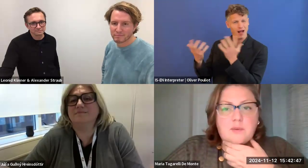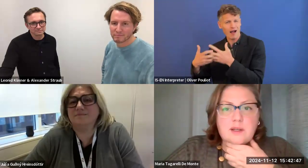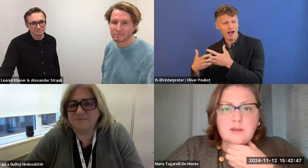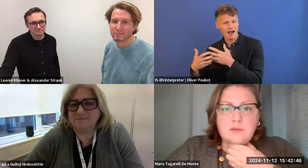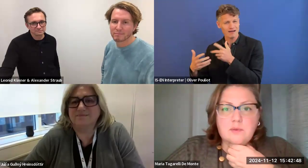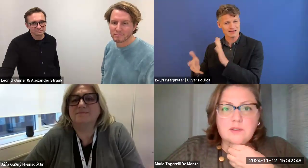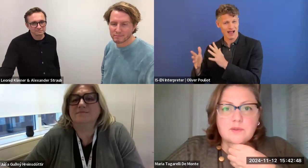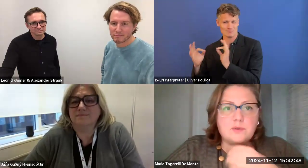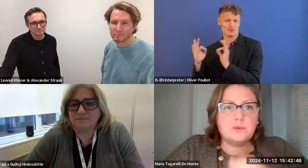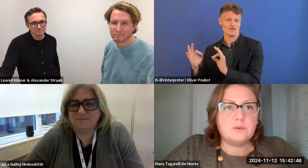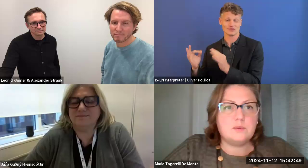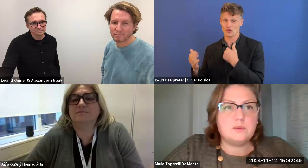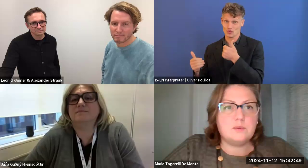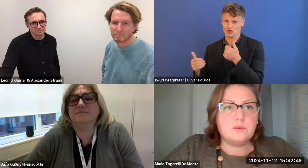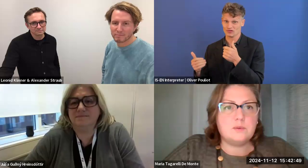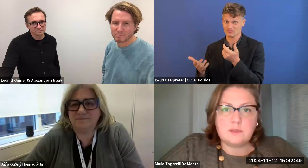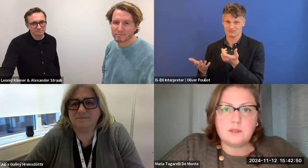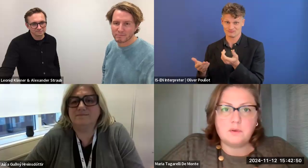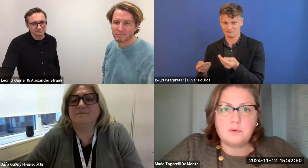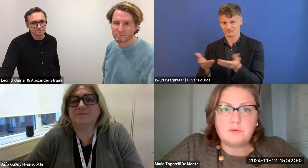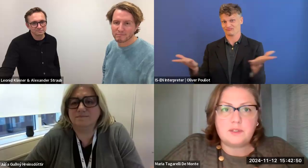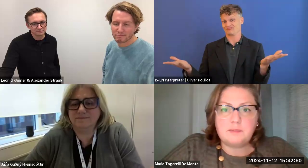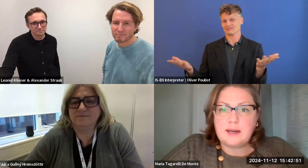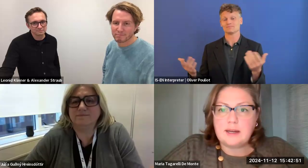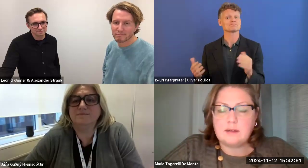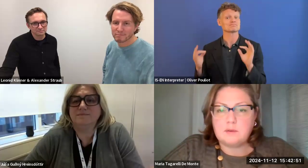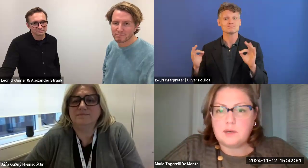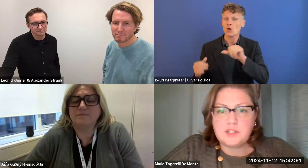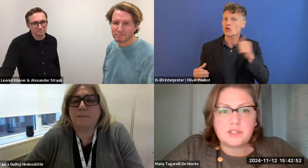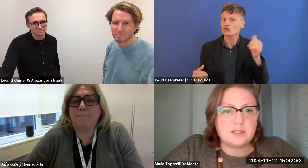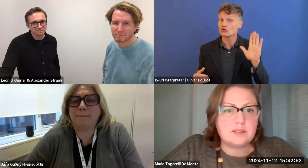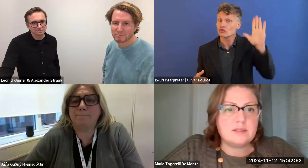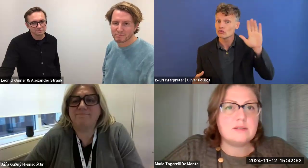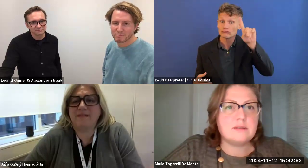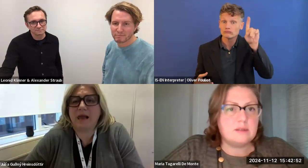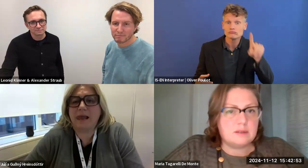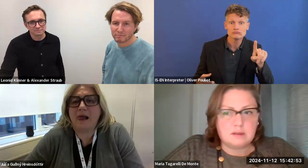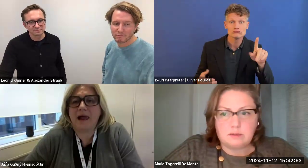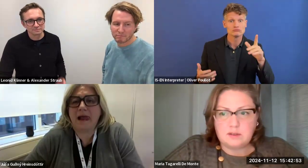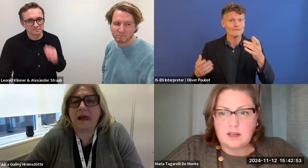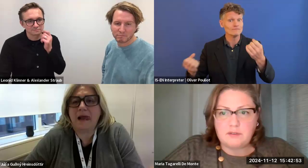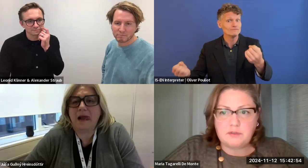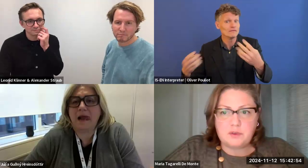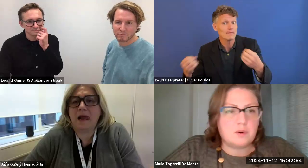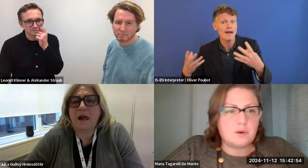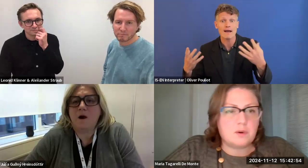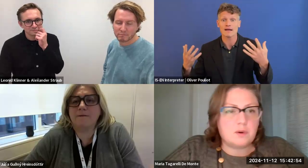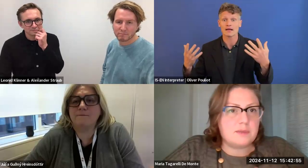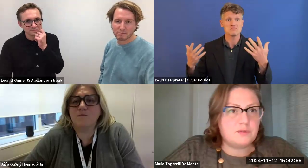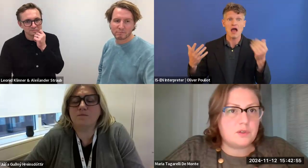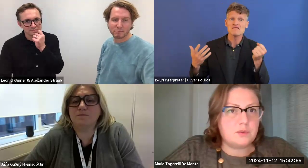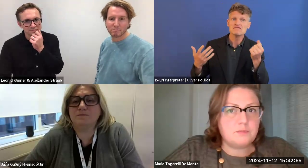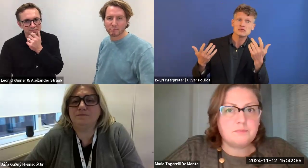So if there's anyone else who wants to add their own feedback, questions, we still have a few